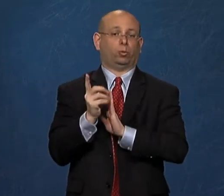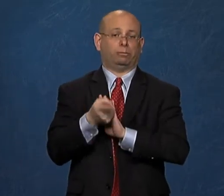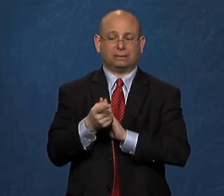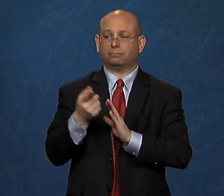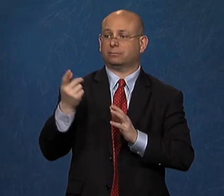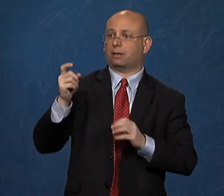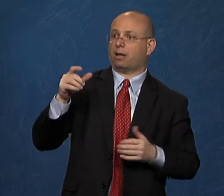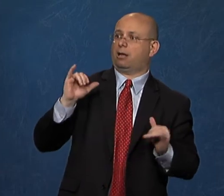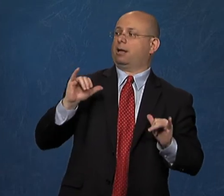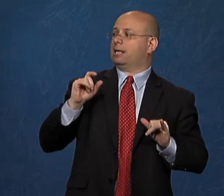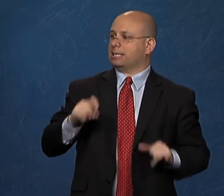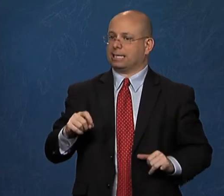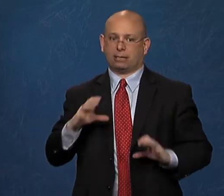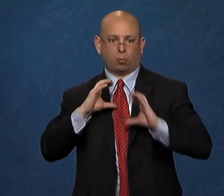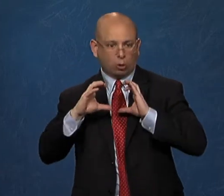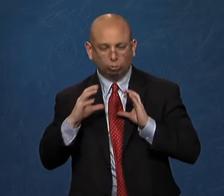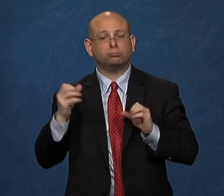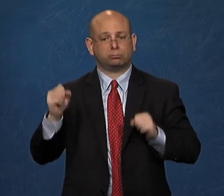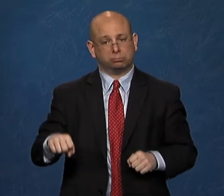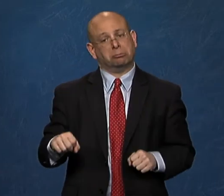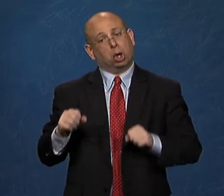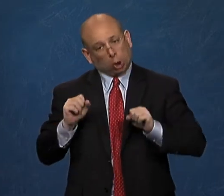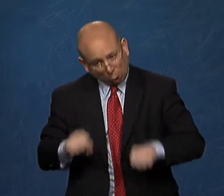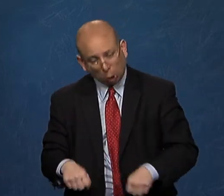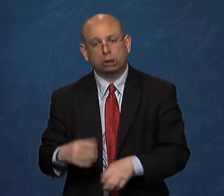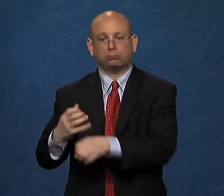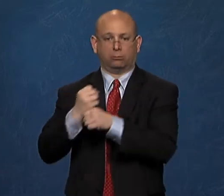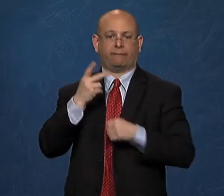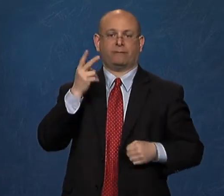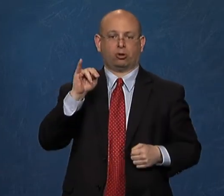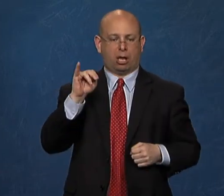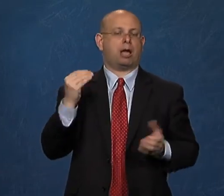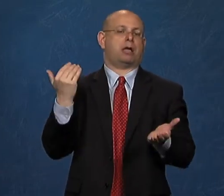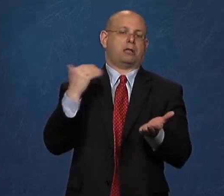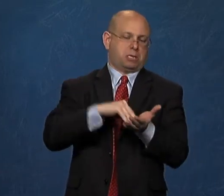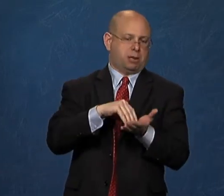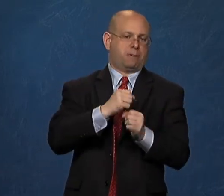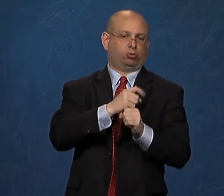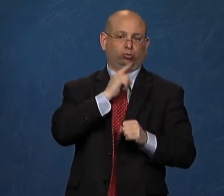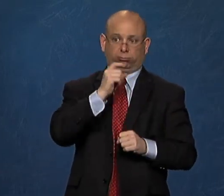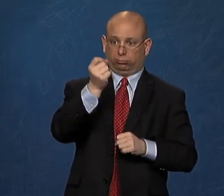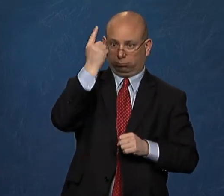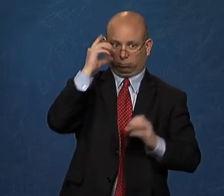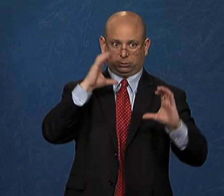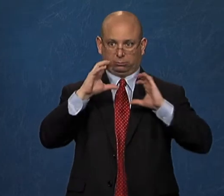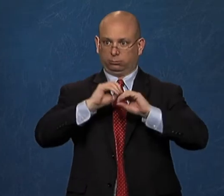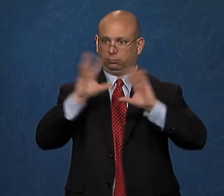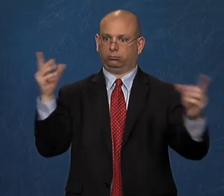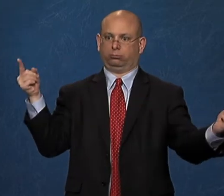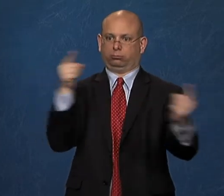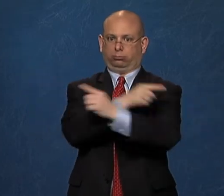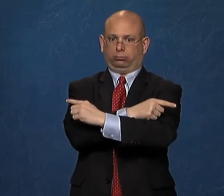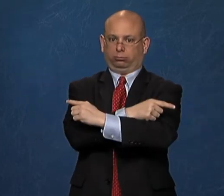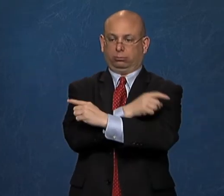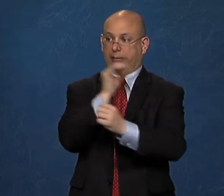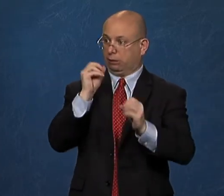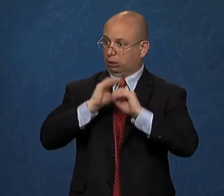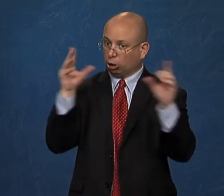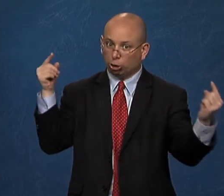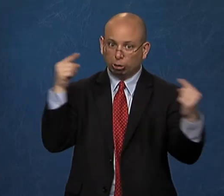loan or maybe to apply for a job, and may need immediate communication. In this case, VRI might be an effective way to make that communication